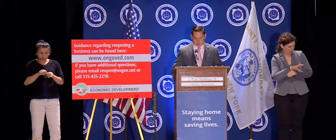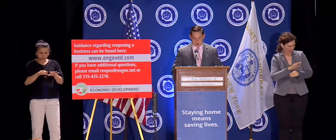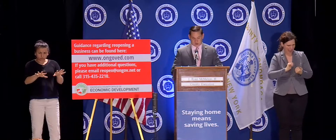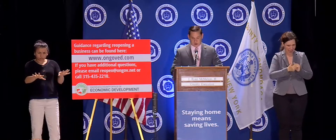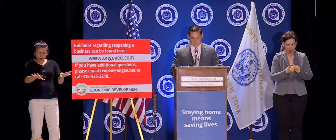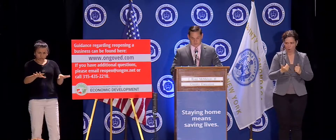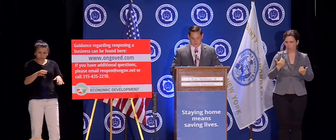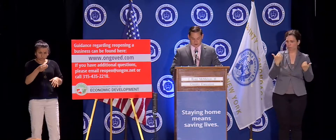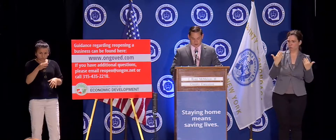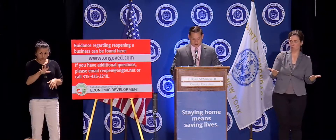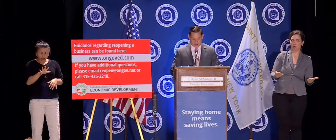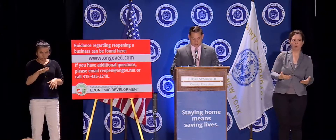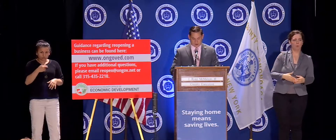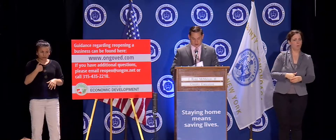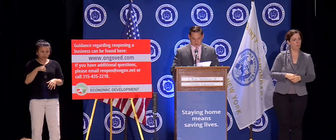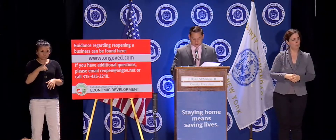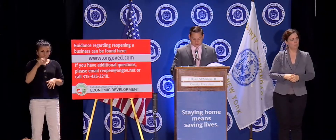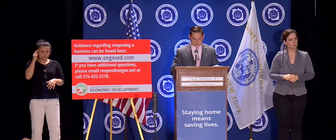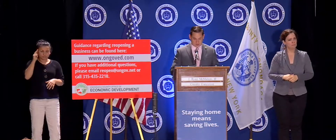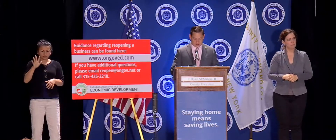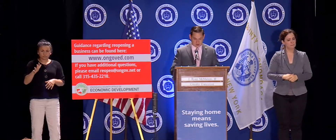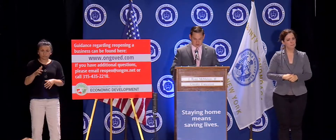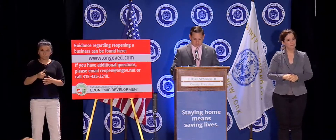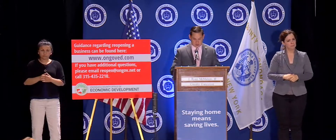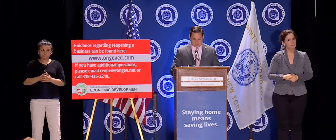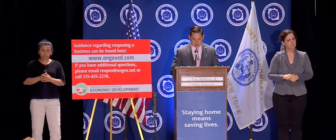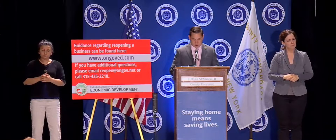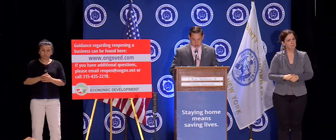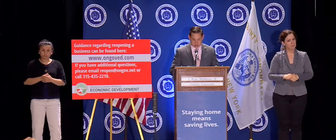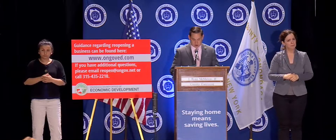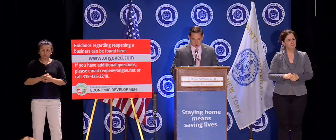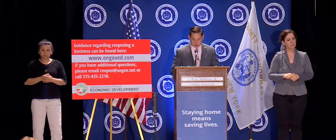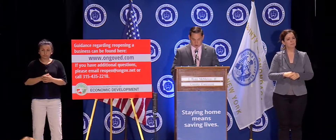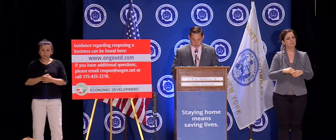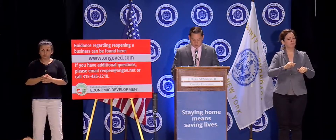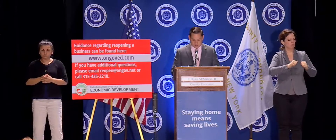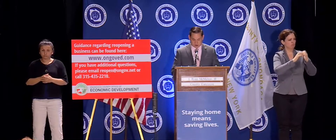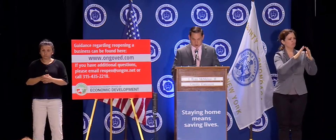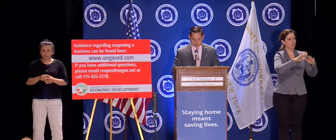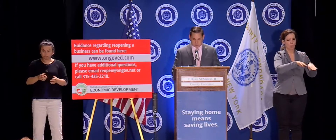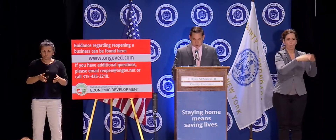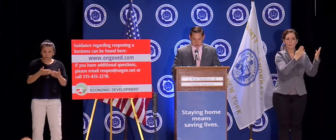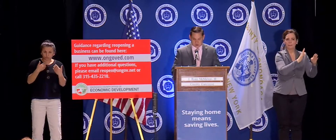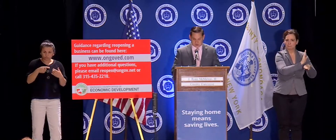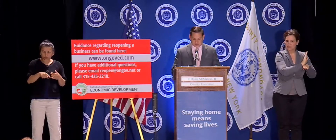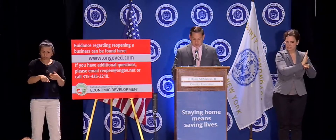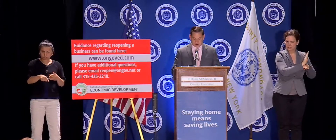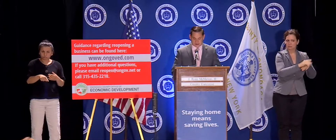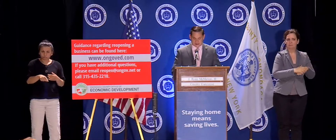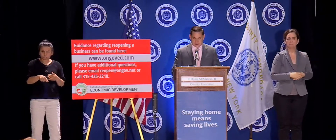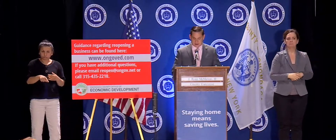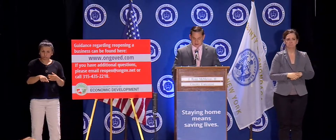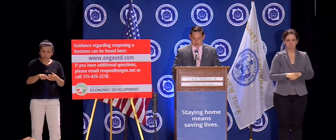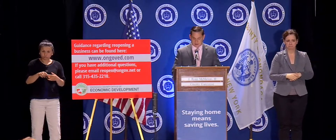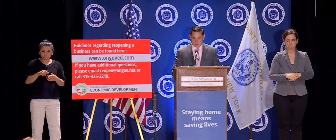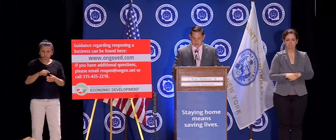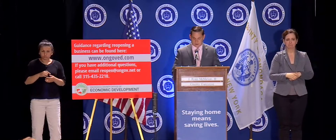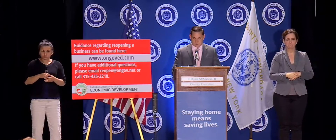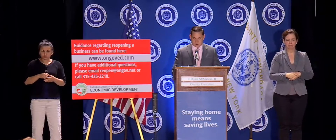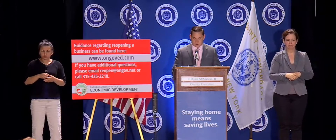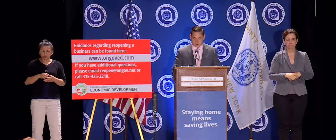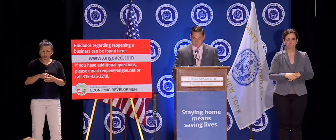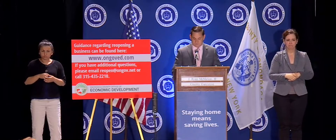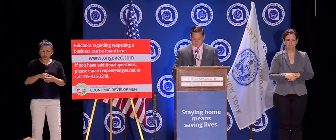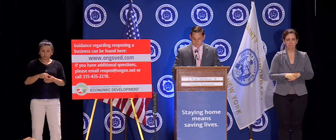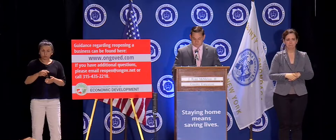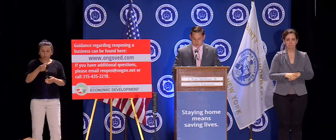Looking at restart, a couple things. Oneida Shores Beach, starting Saturday, is going to